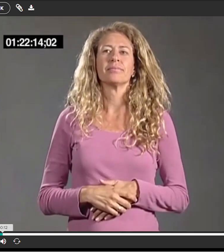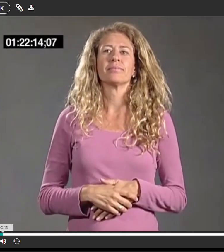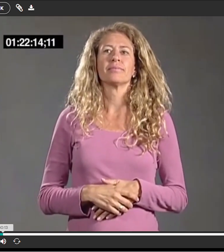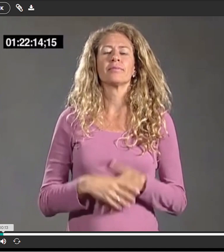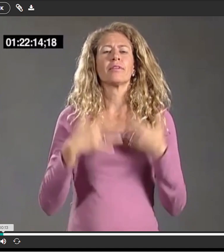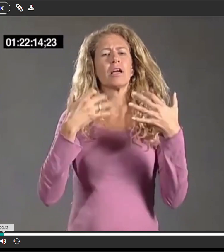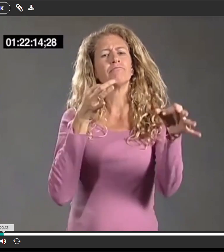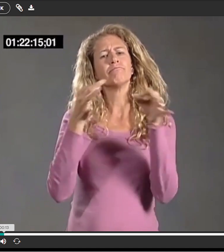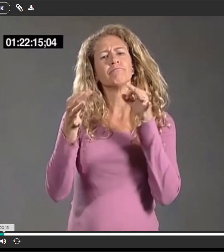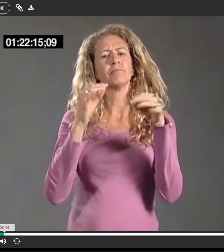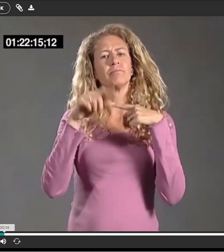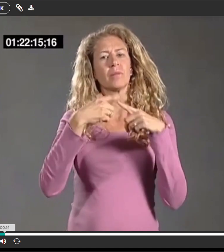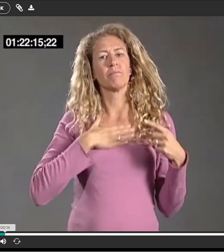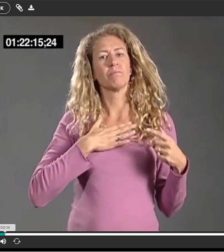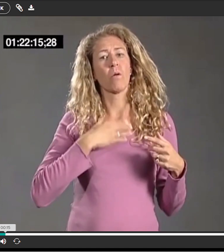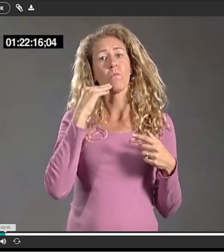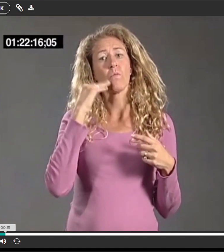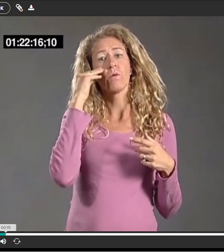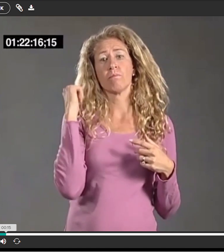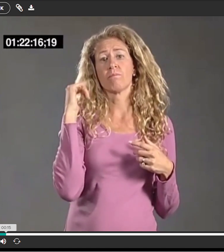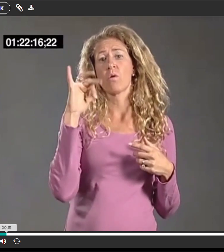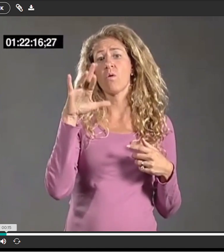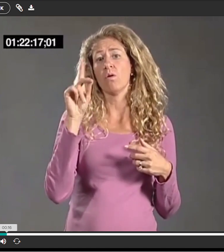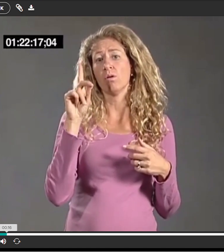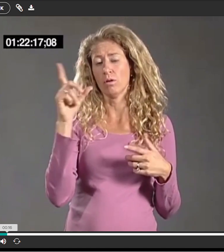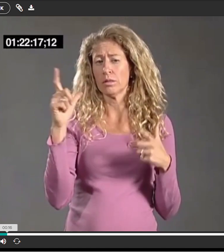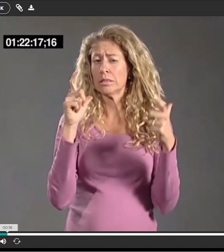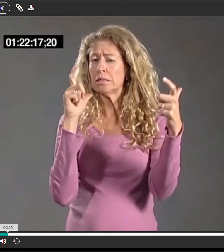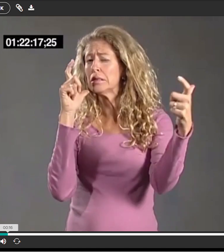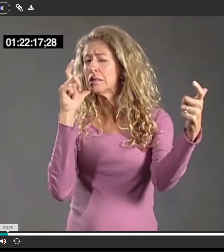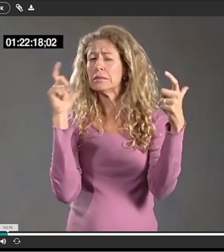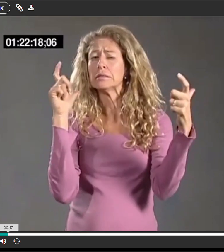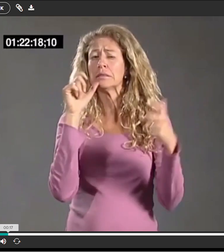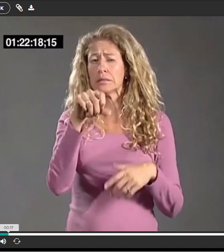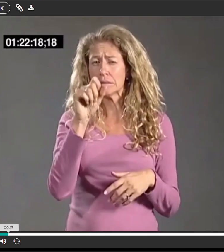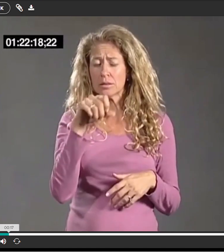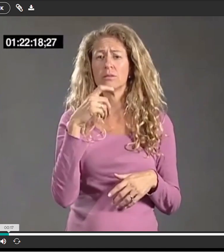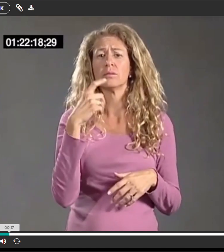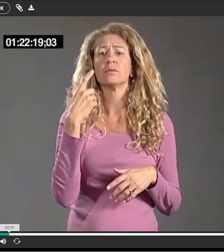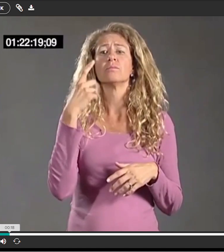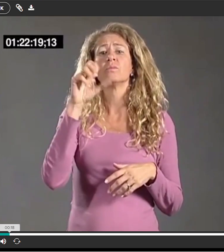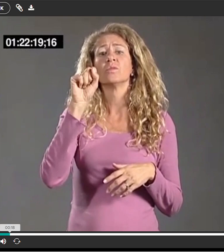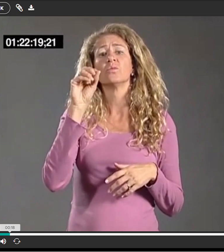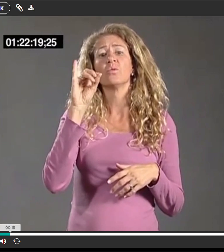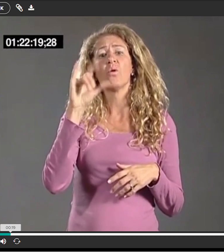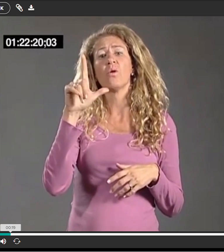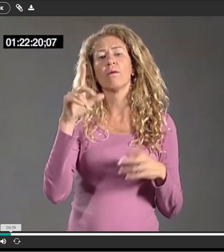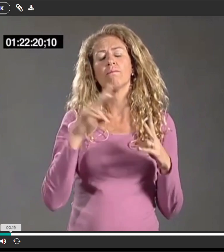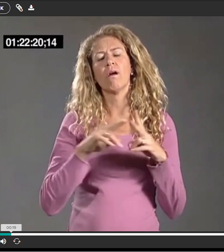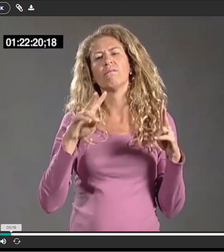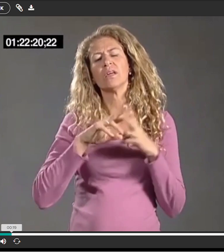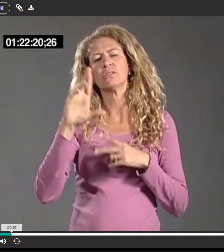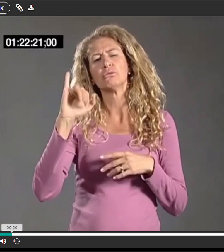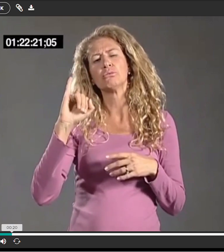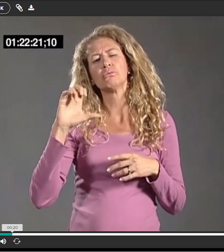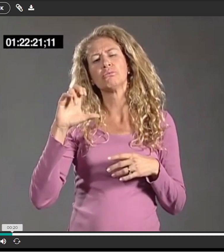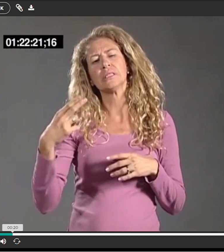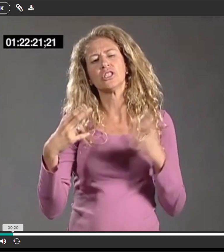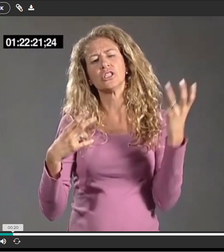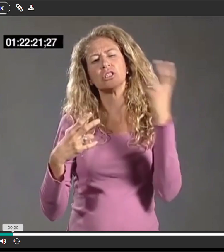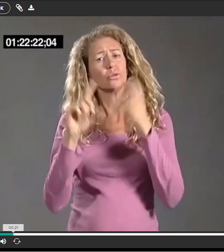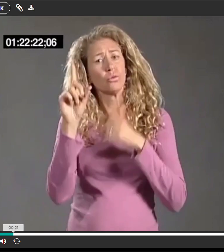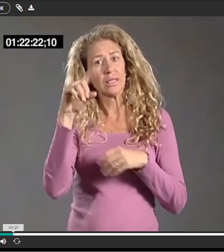Hey guys, it's Missy again. So, I think I've already told you a little bit about my backyard and how beautiful it